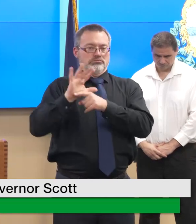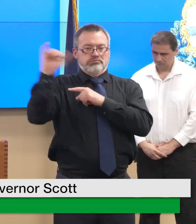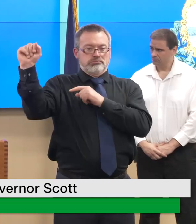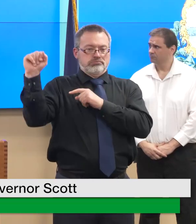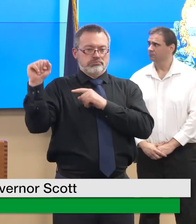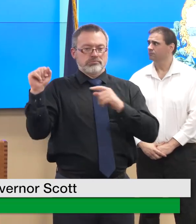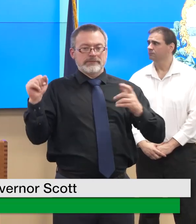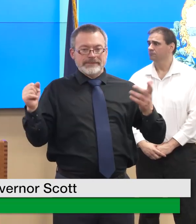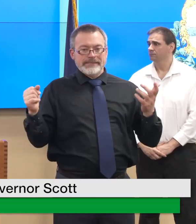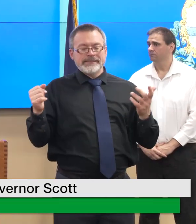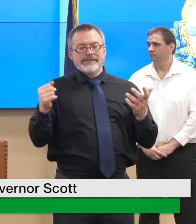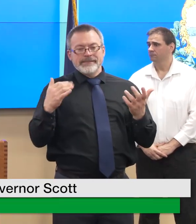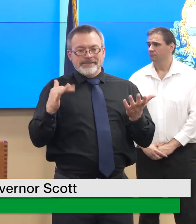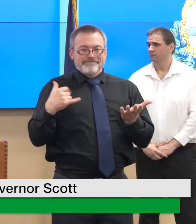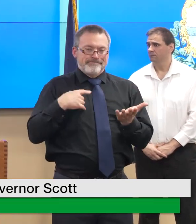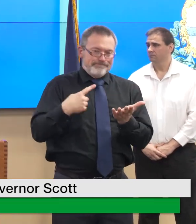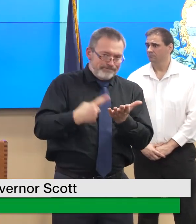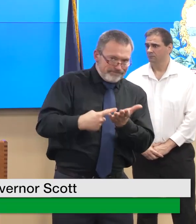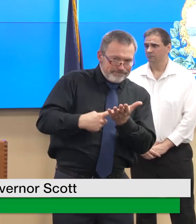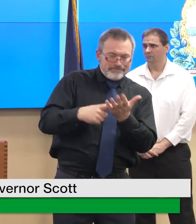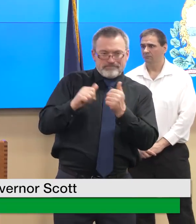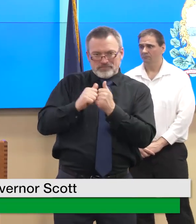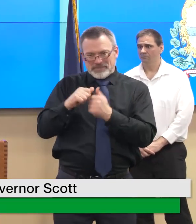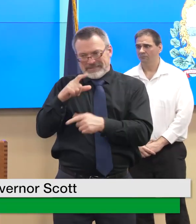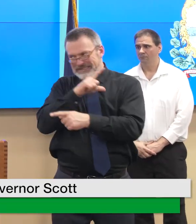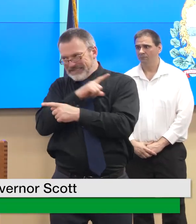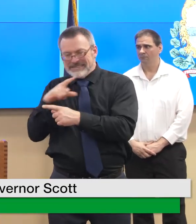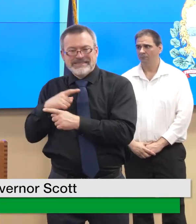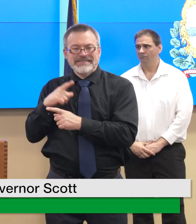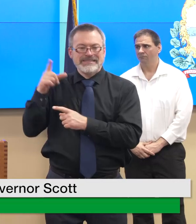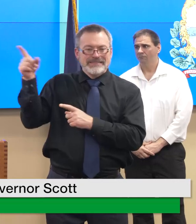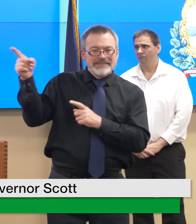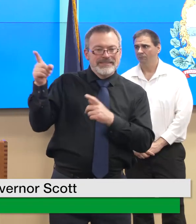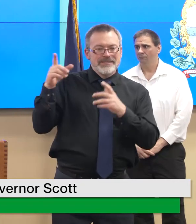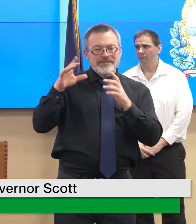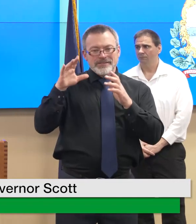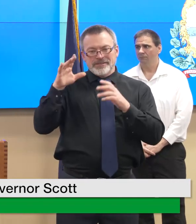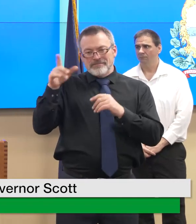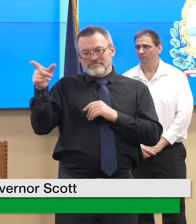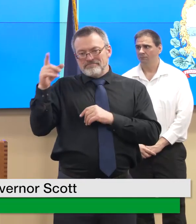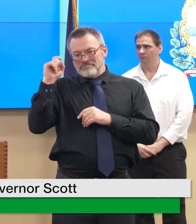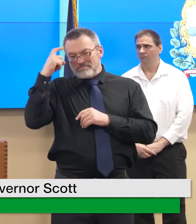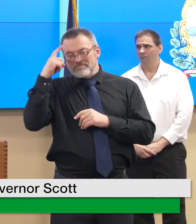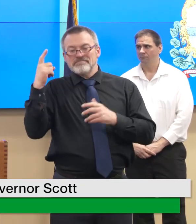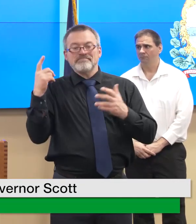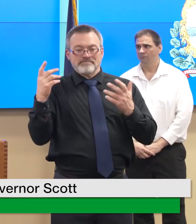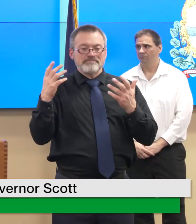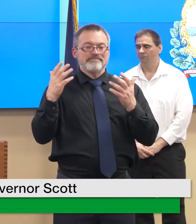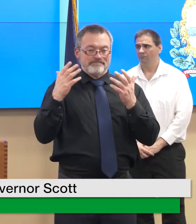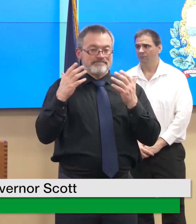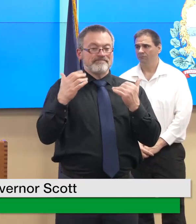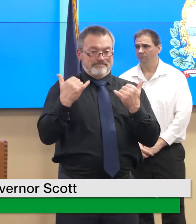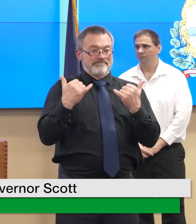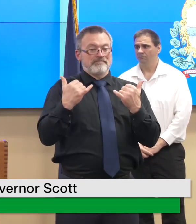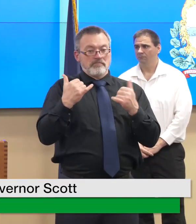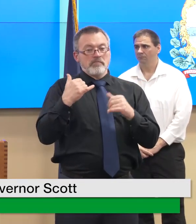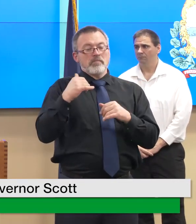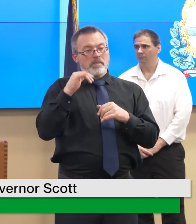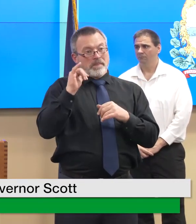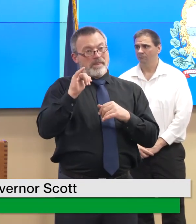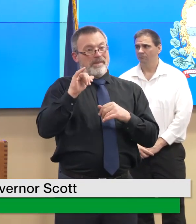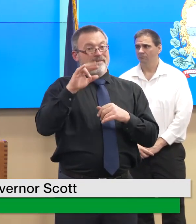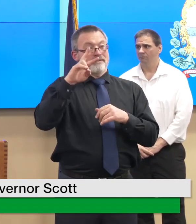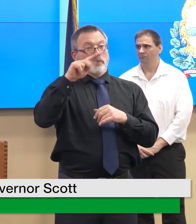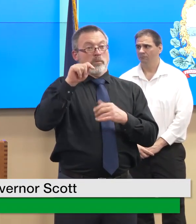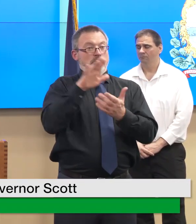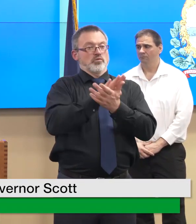with the legislature about how to complete the testing. To date, we've tested just about half of Vermont schools. But in the near